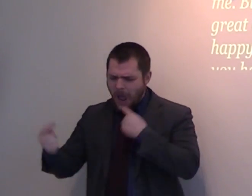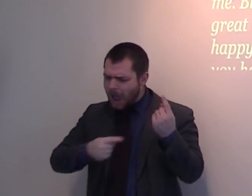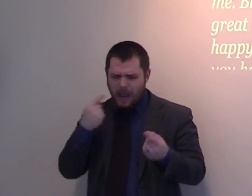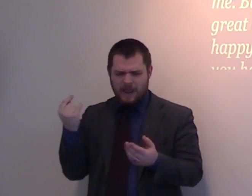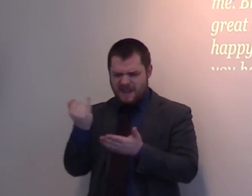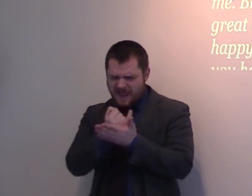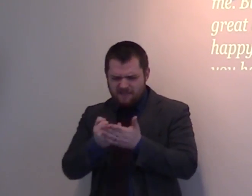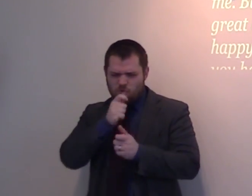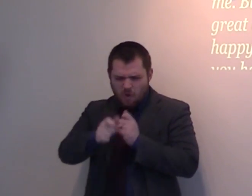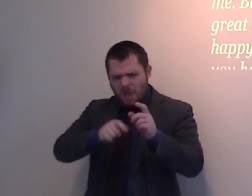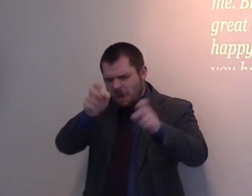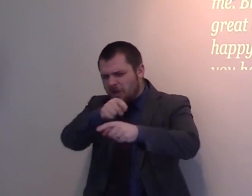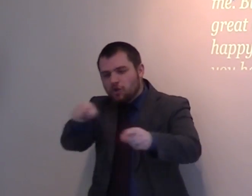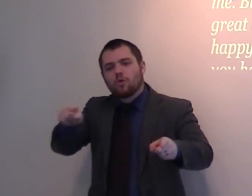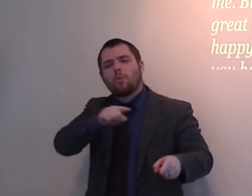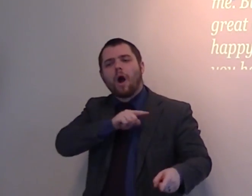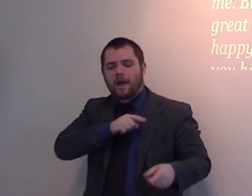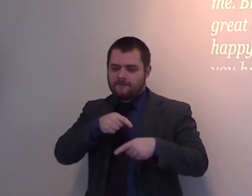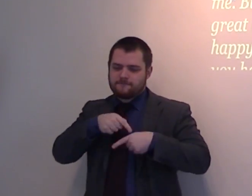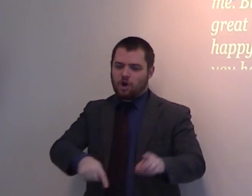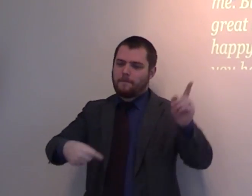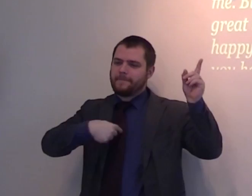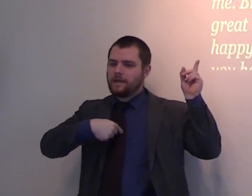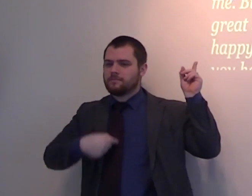because you follow me. But when they do that,